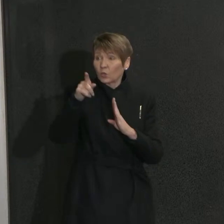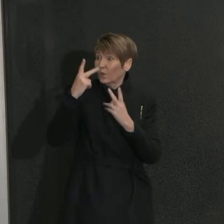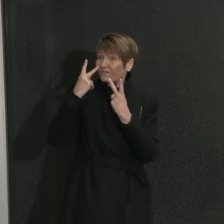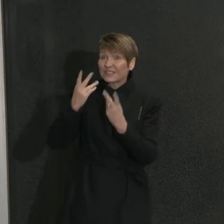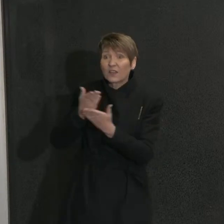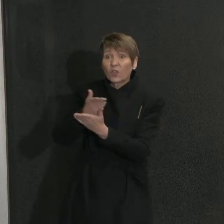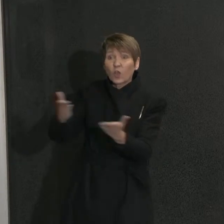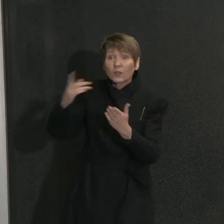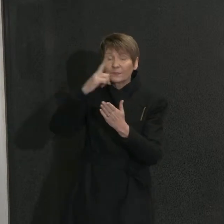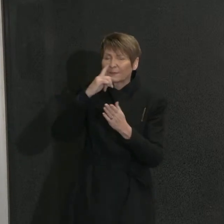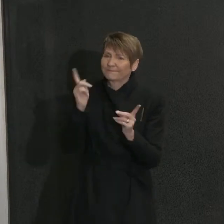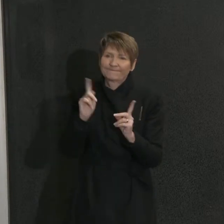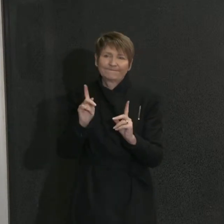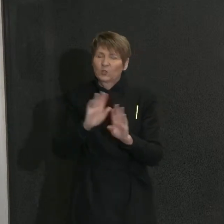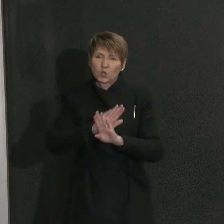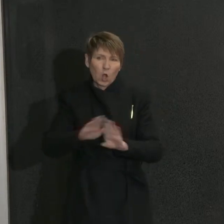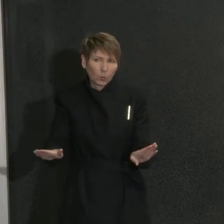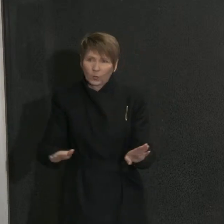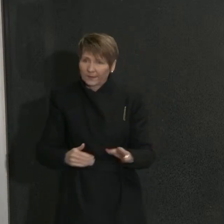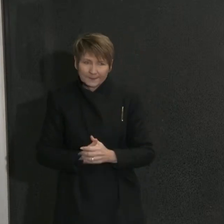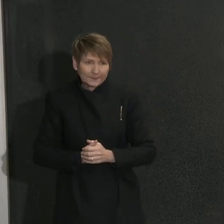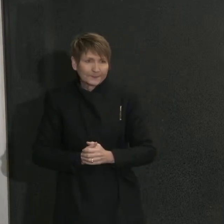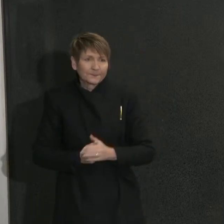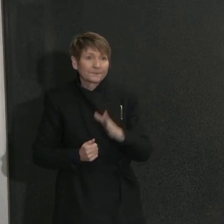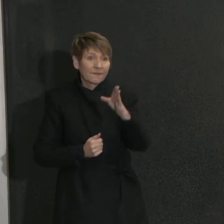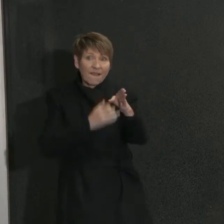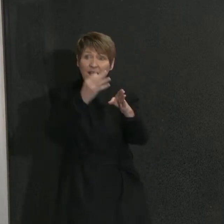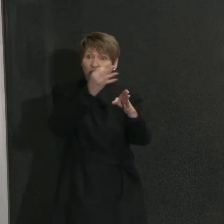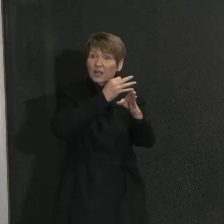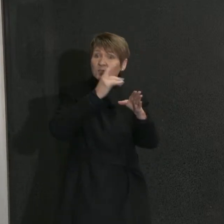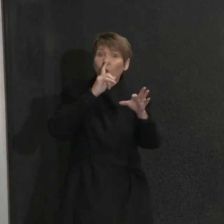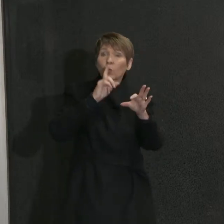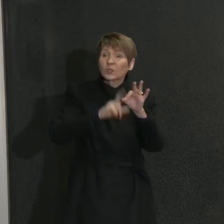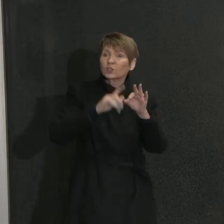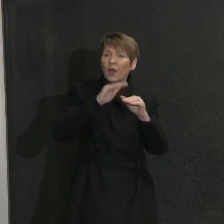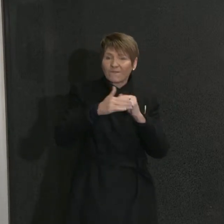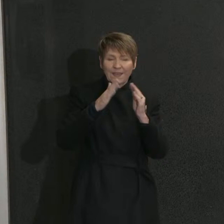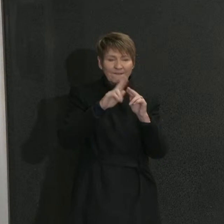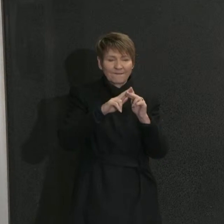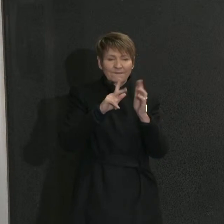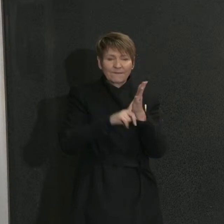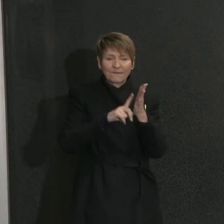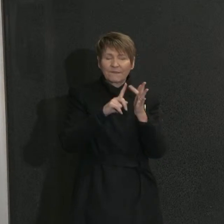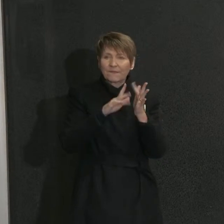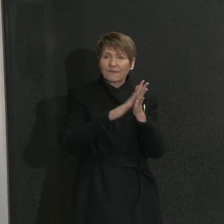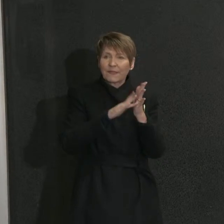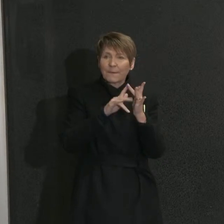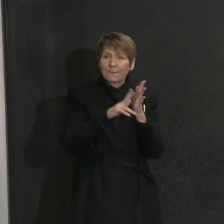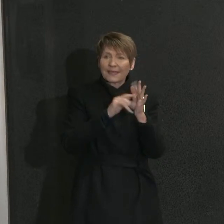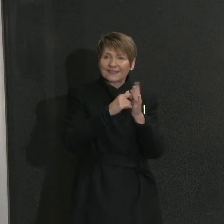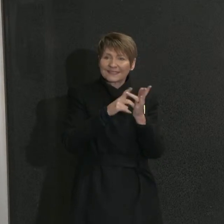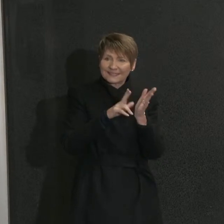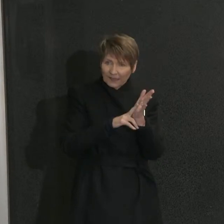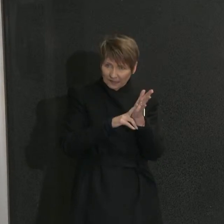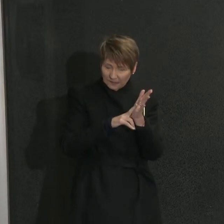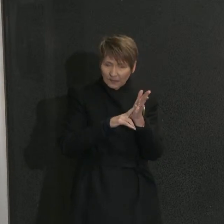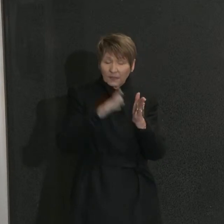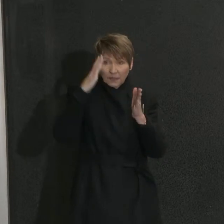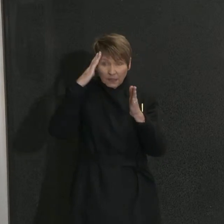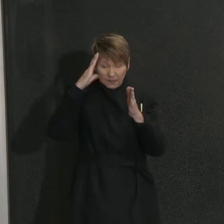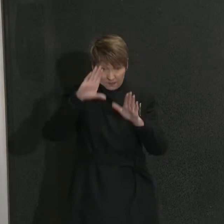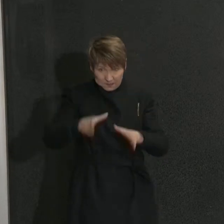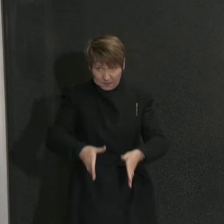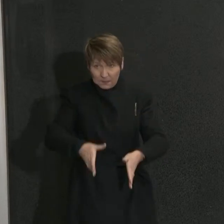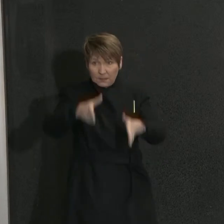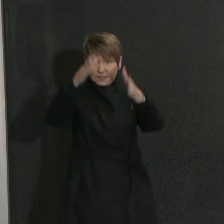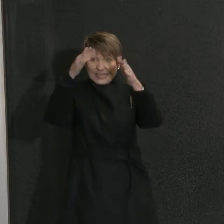The people in the public housing in Flemington, which are they connected to, Maribyrnong or Hobson's Bay? Hobson's Bay.